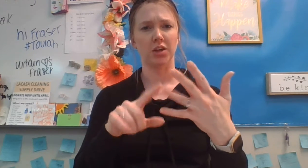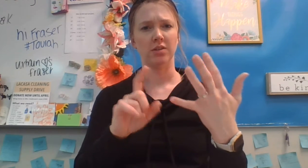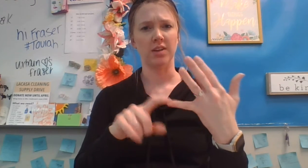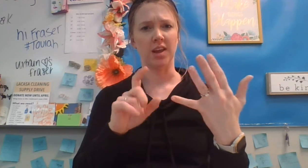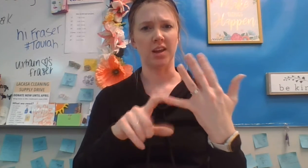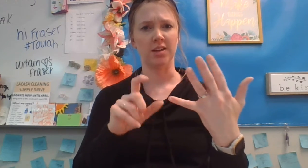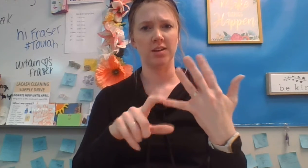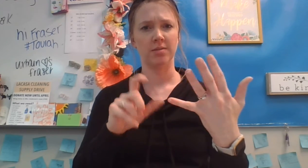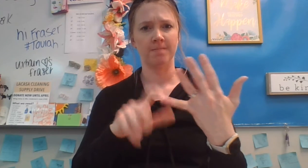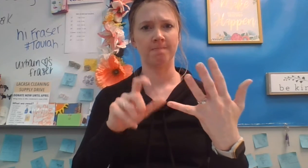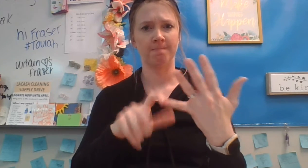Dollars and